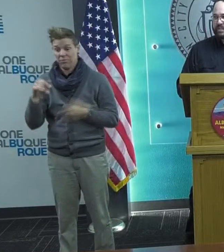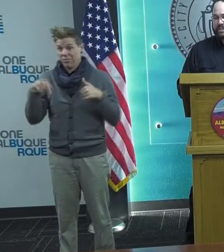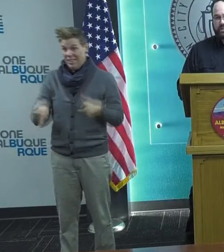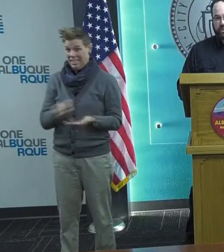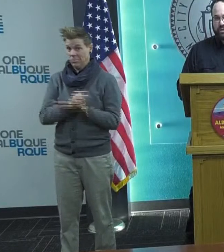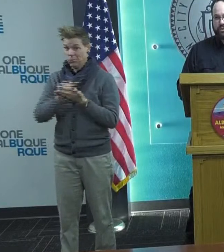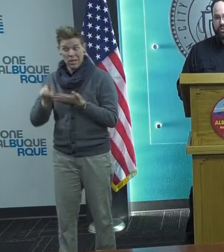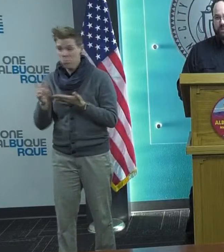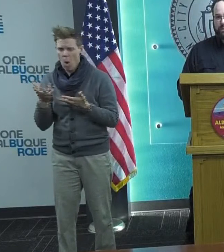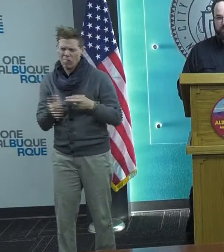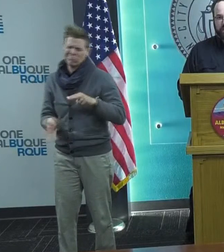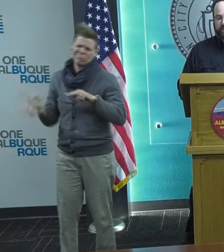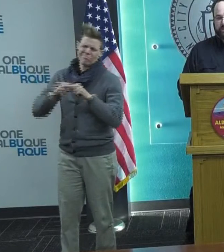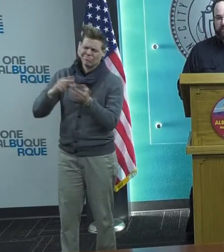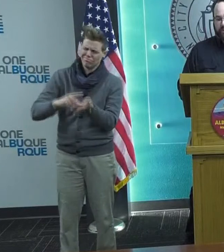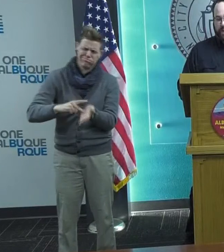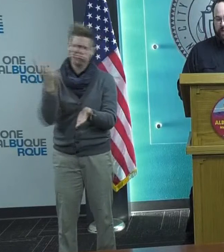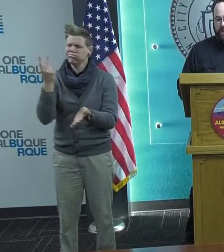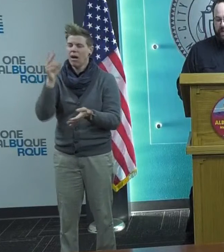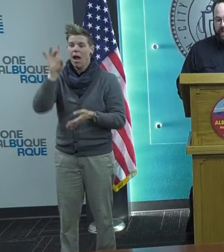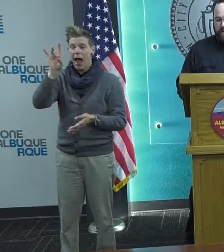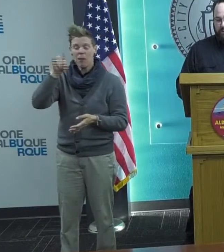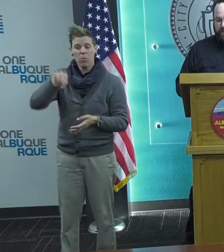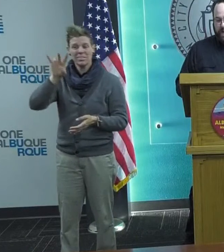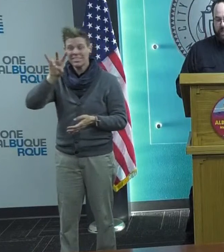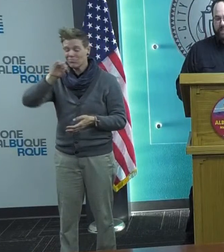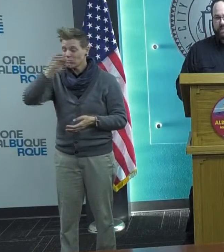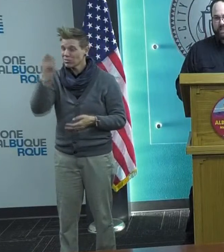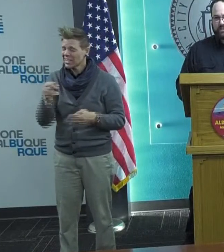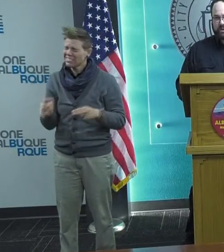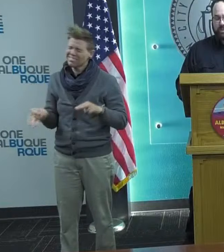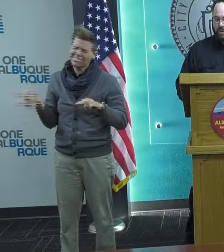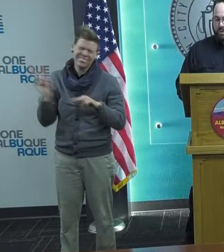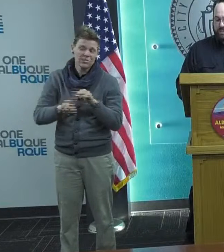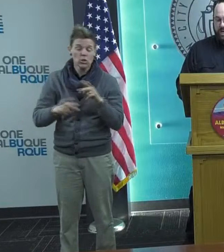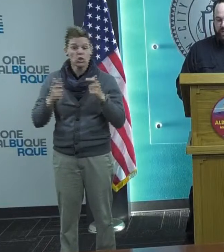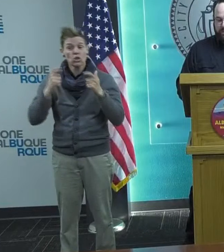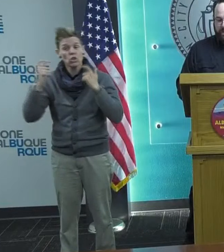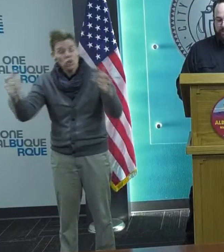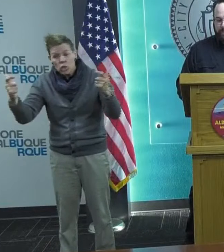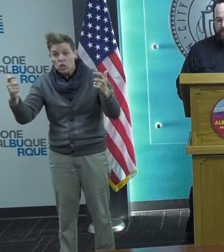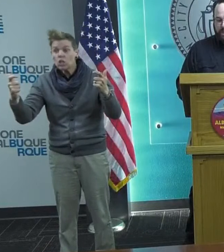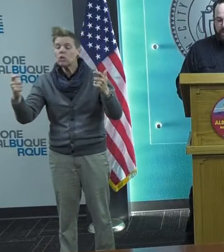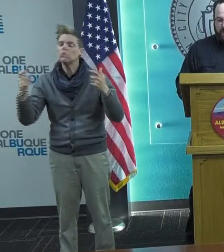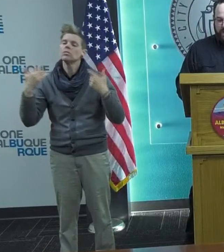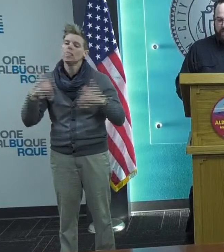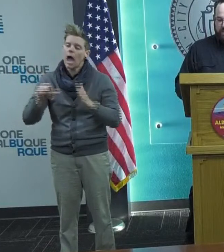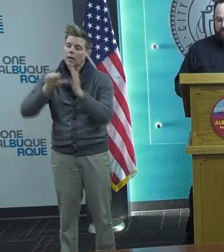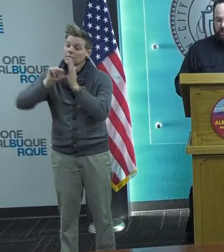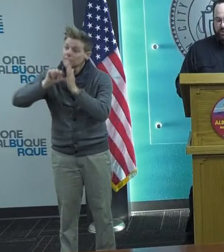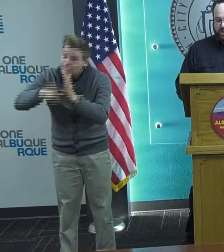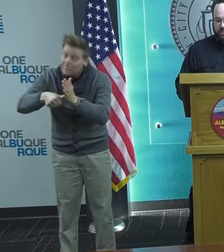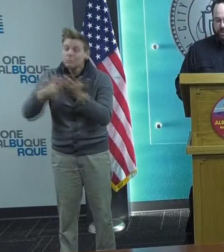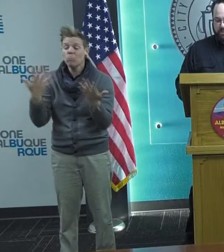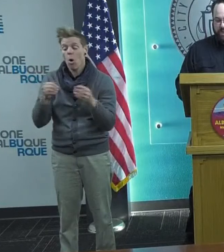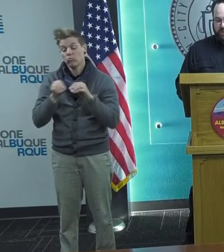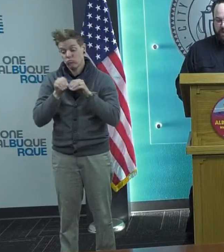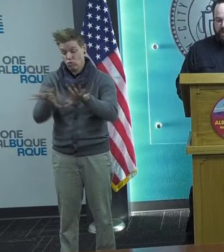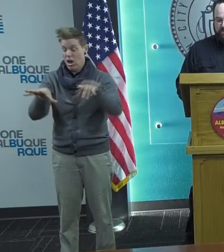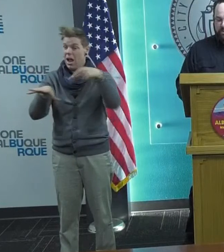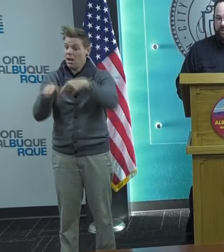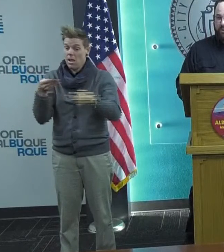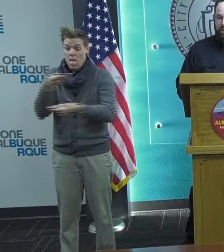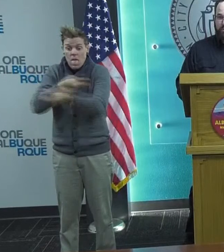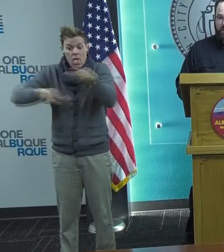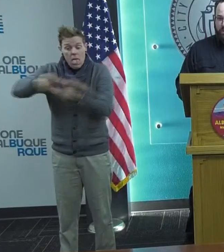So that's a huge jump in the positivity rate, and really highlights the concern about what we're talking about. The most current spread rate